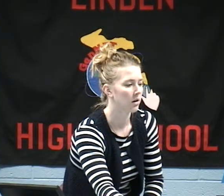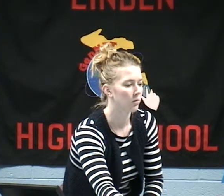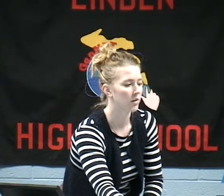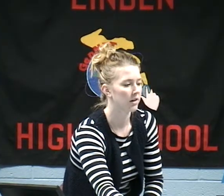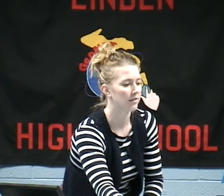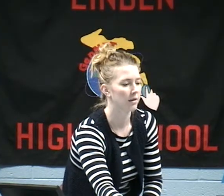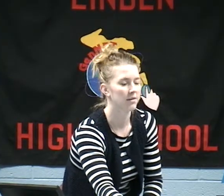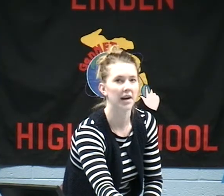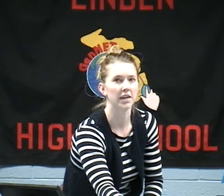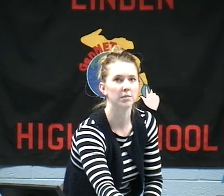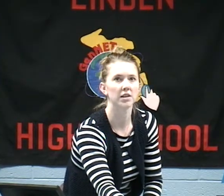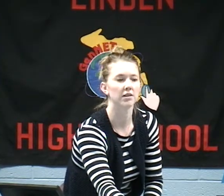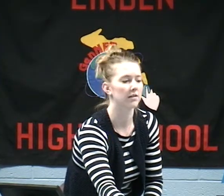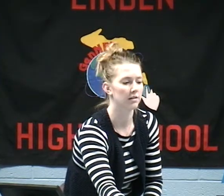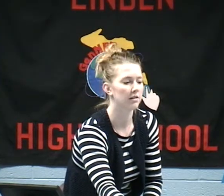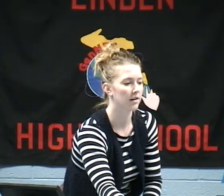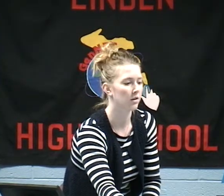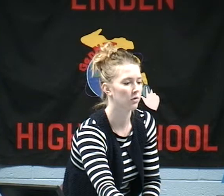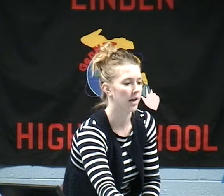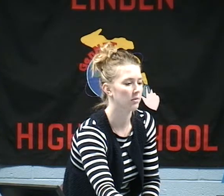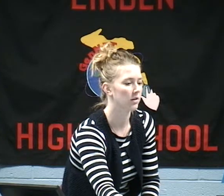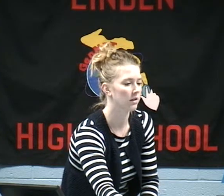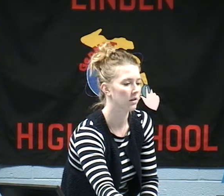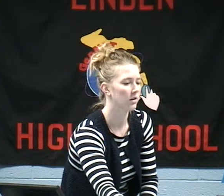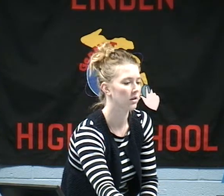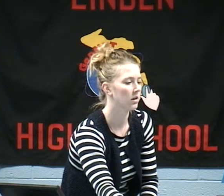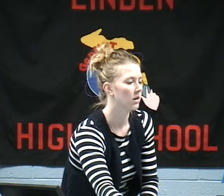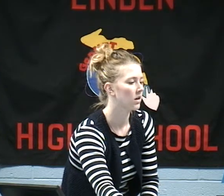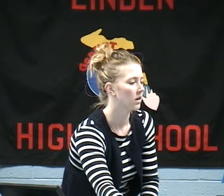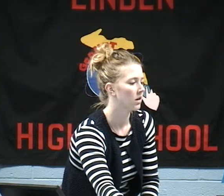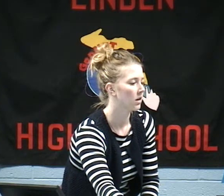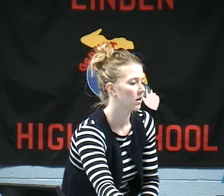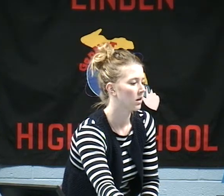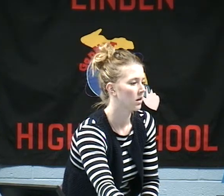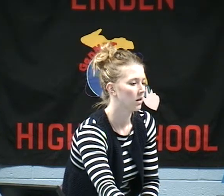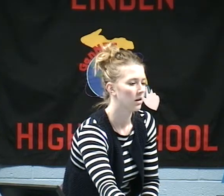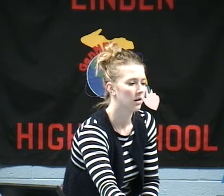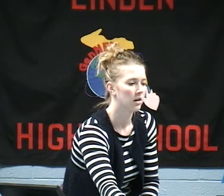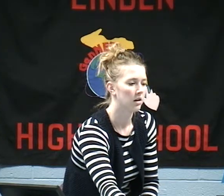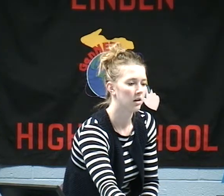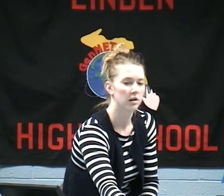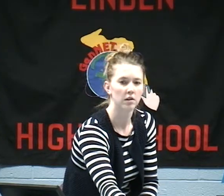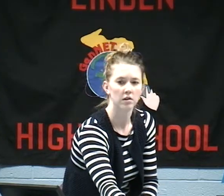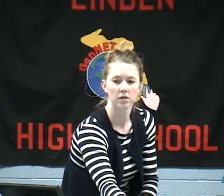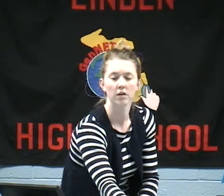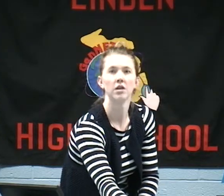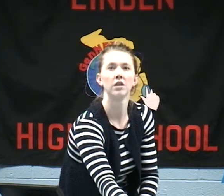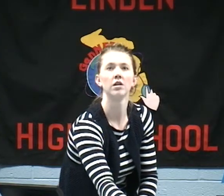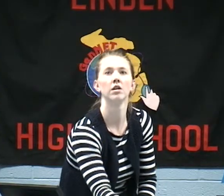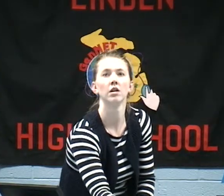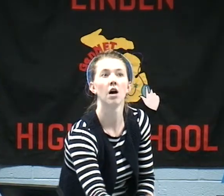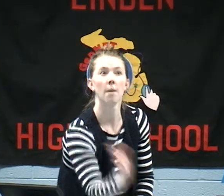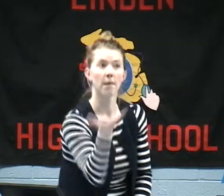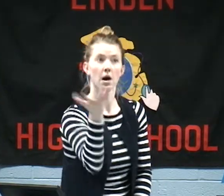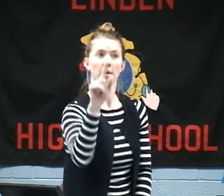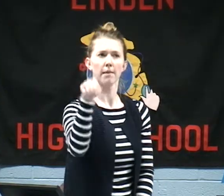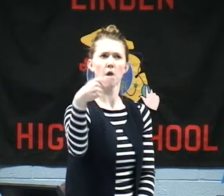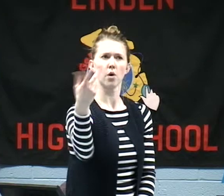well, there is some signing, but there's closed captions. I genuinely almost asked, is it in deaf instead of is it in